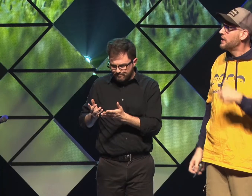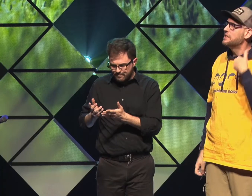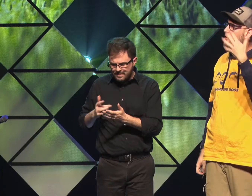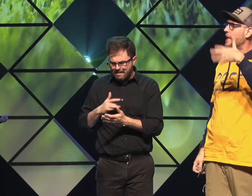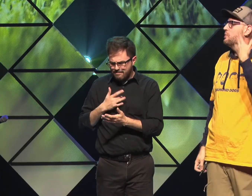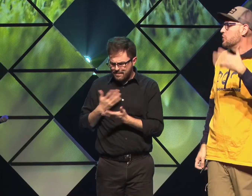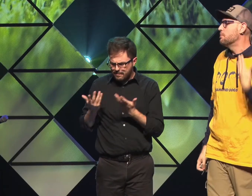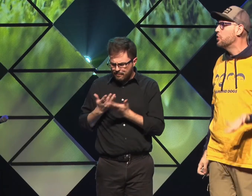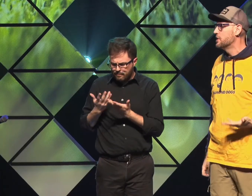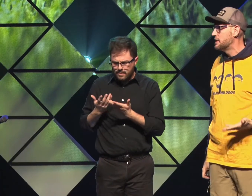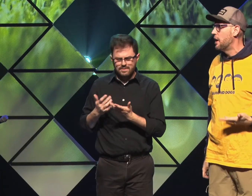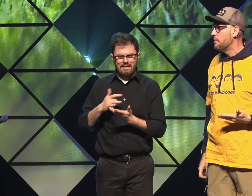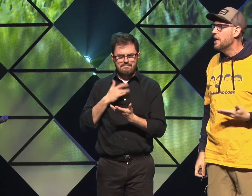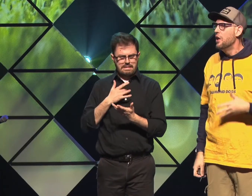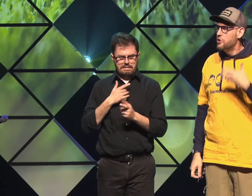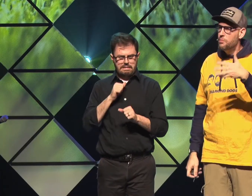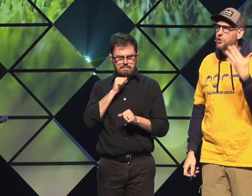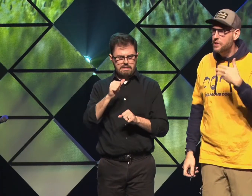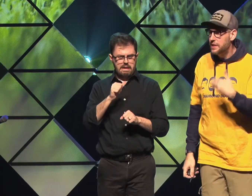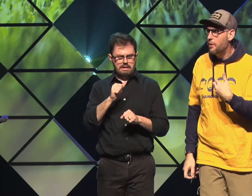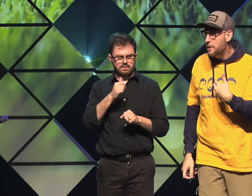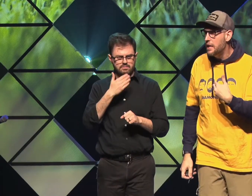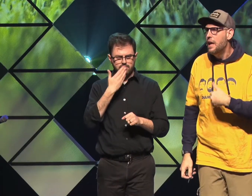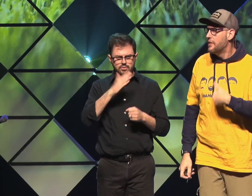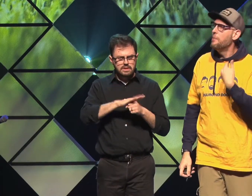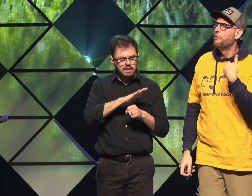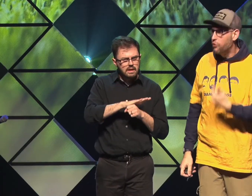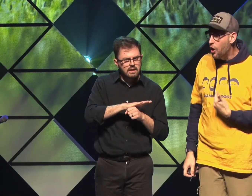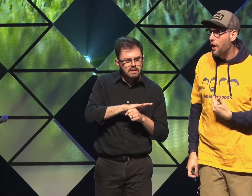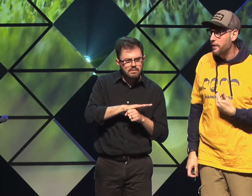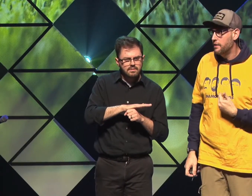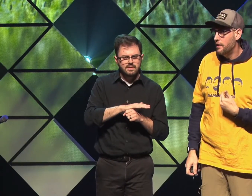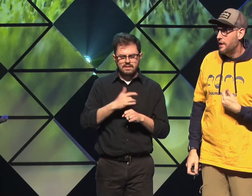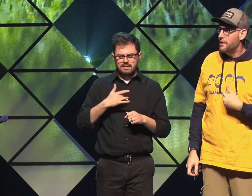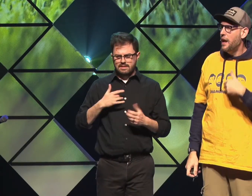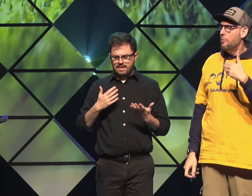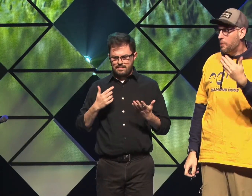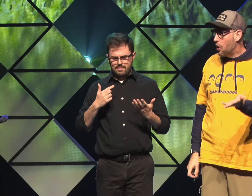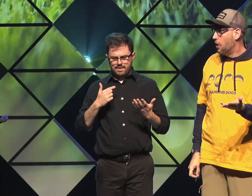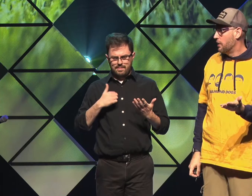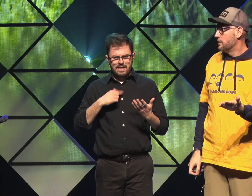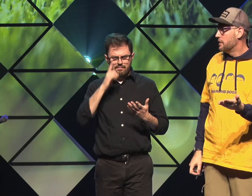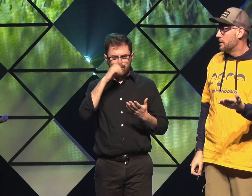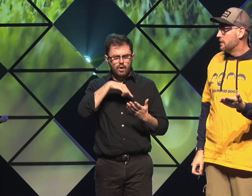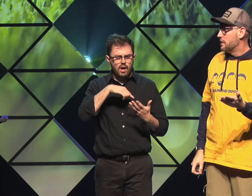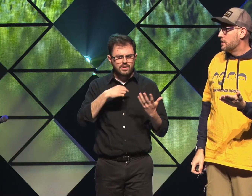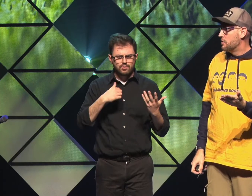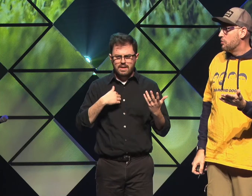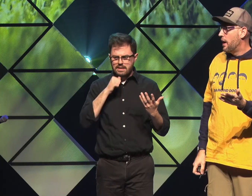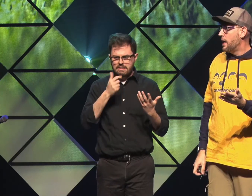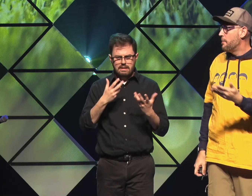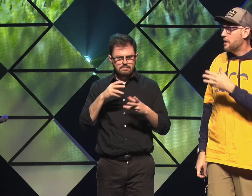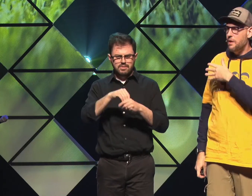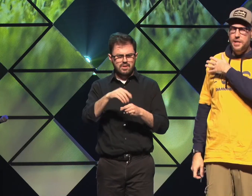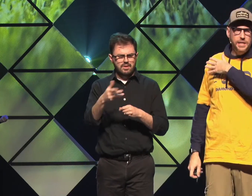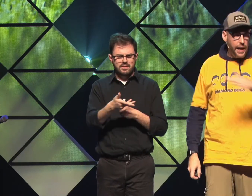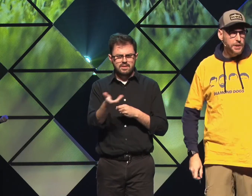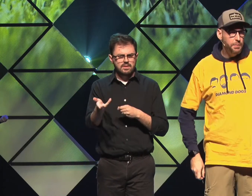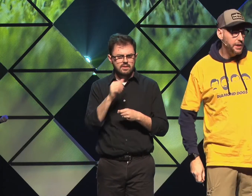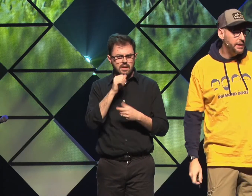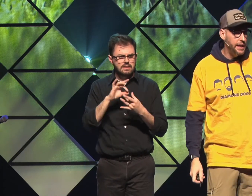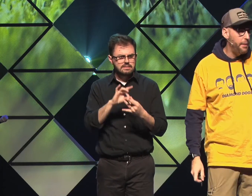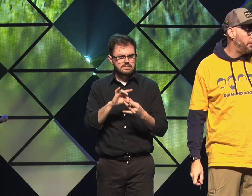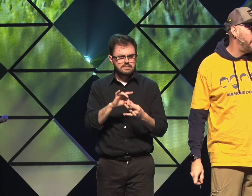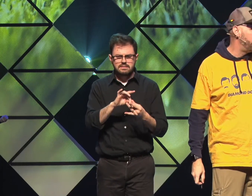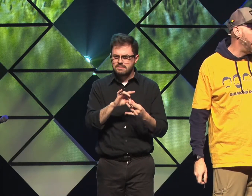enough? Because that's what those emotions tell me. Those emotions tell me that I'm a fraud, that I don't belong, right? I'm a